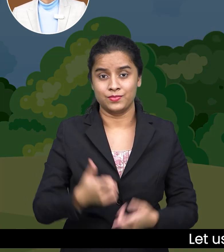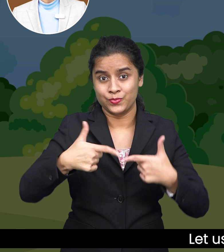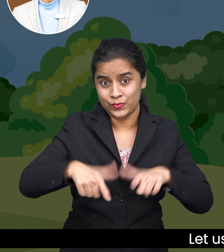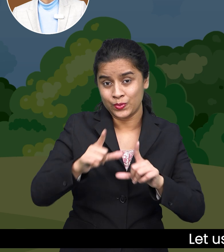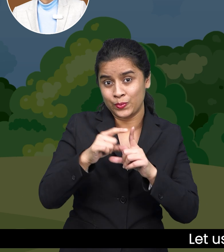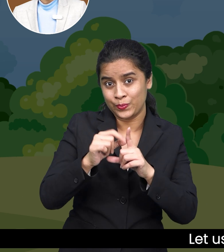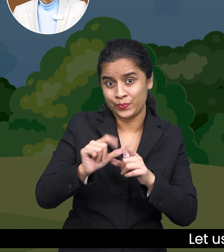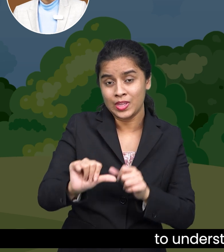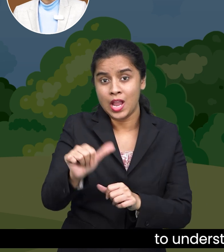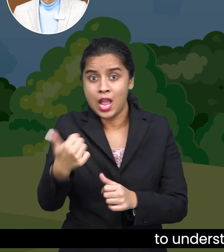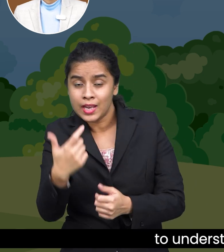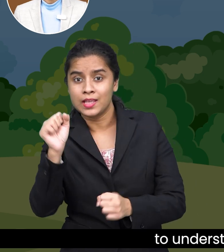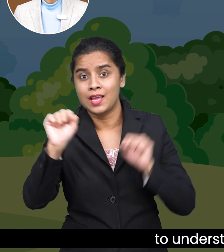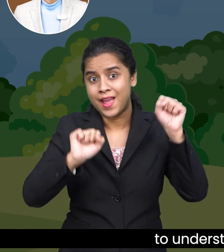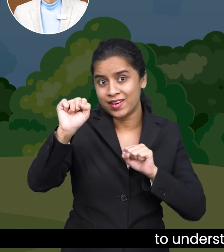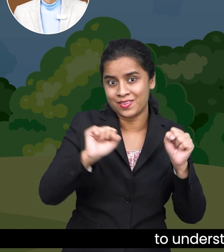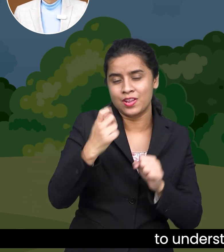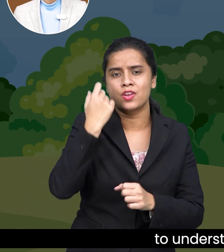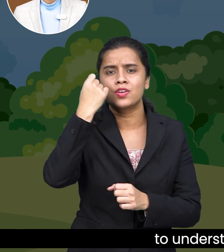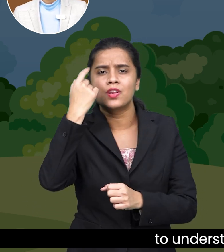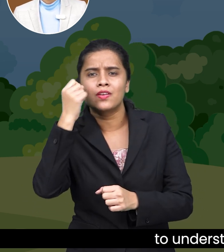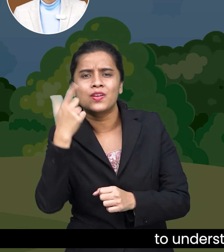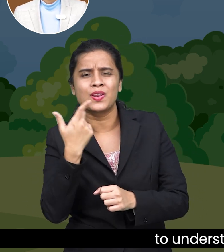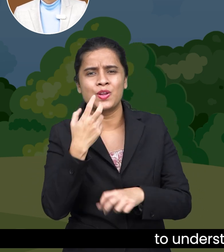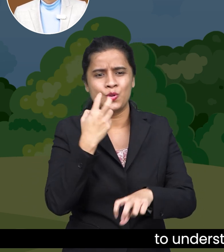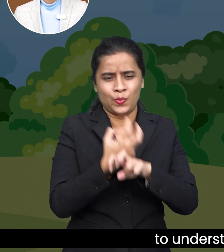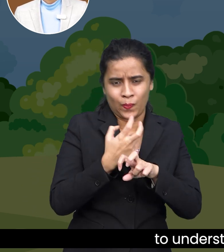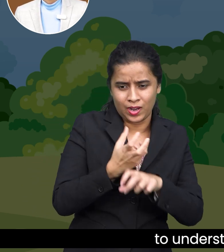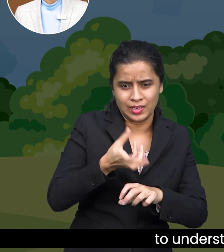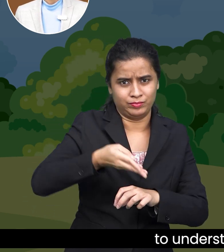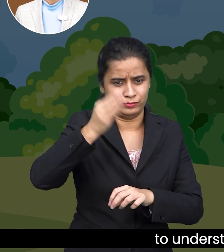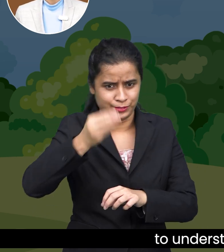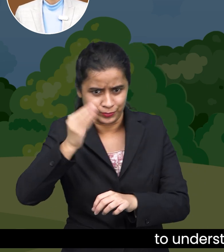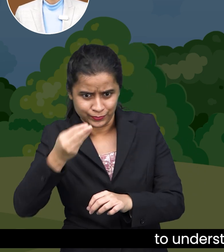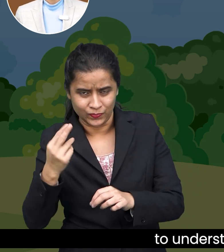Let us do another activity to understand the change in state.